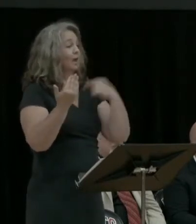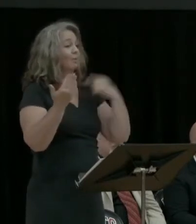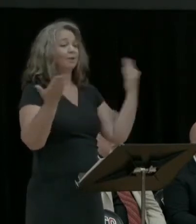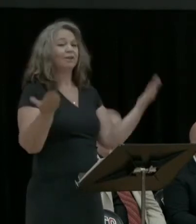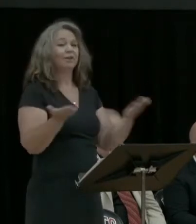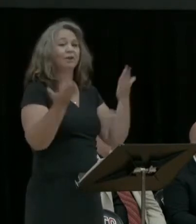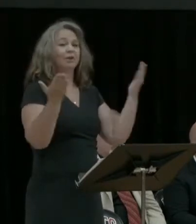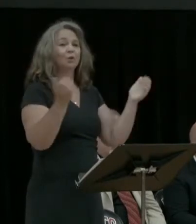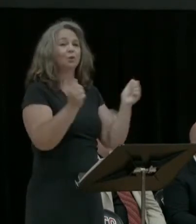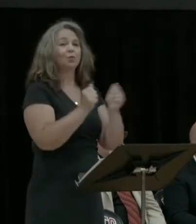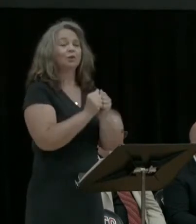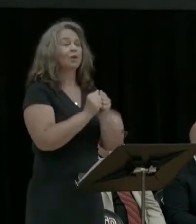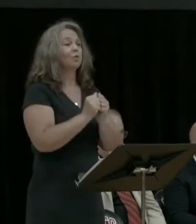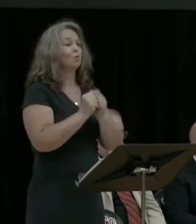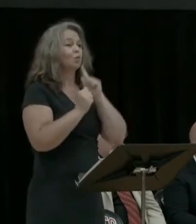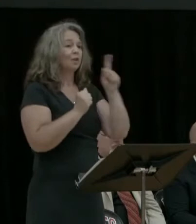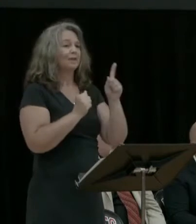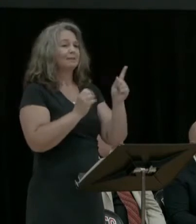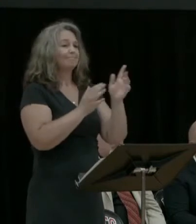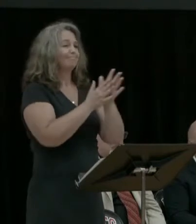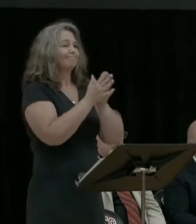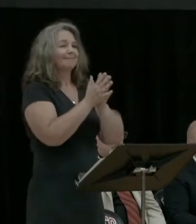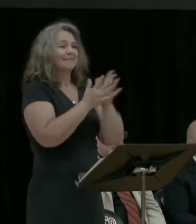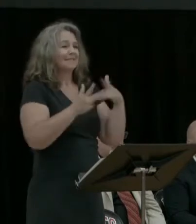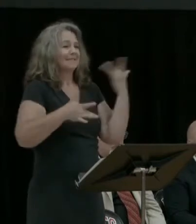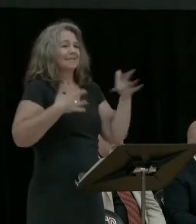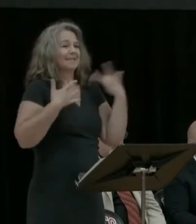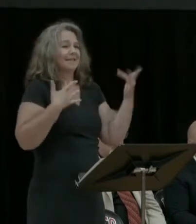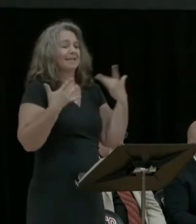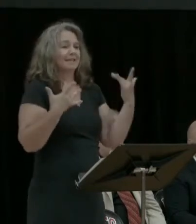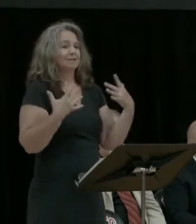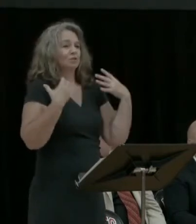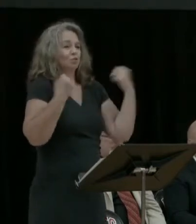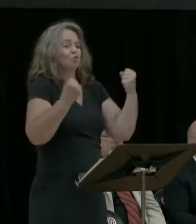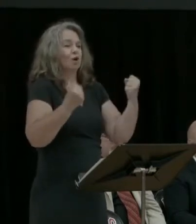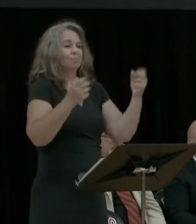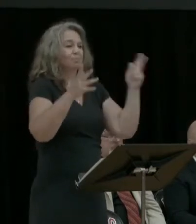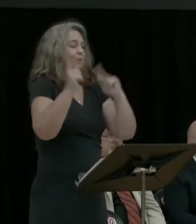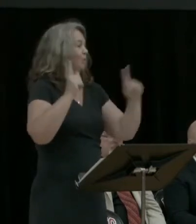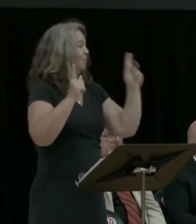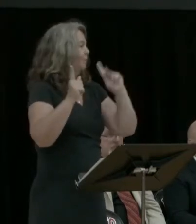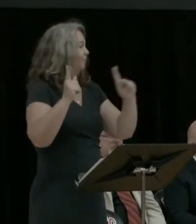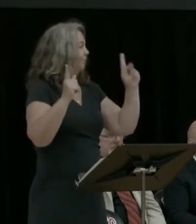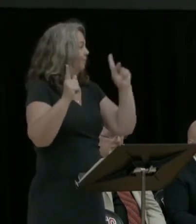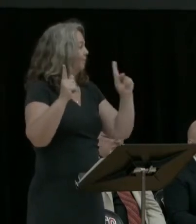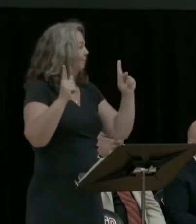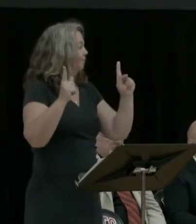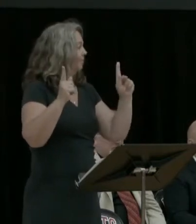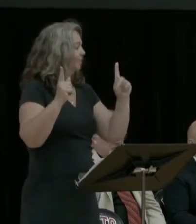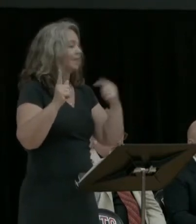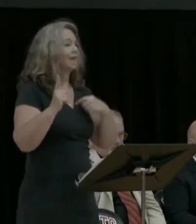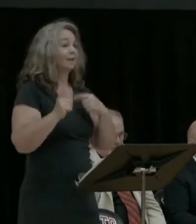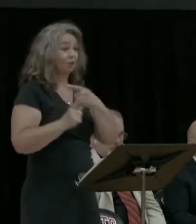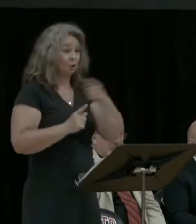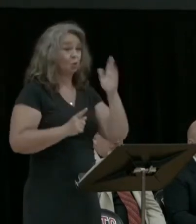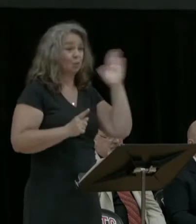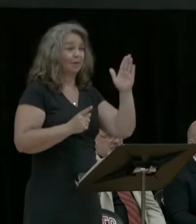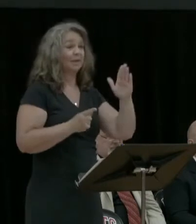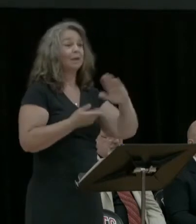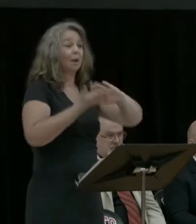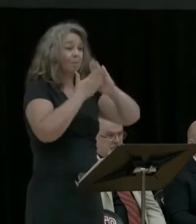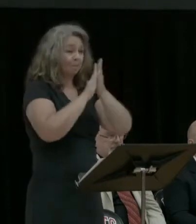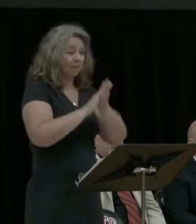room with such robust potential. And I am surrounded by society's current and future champions.